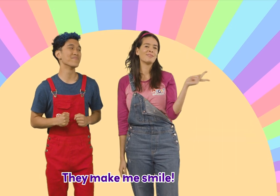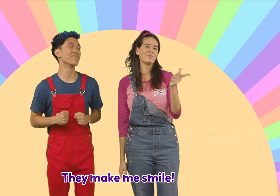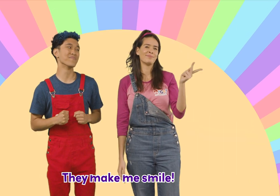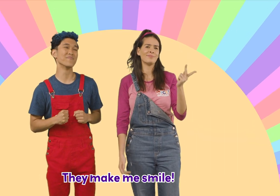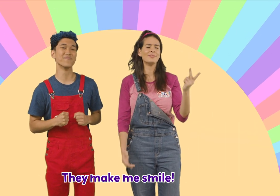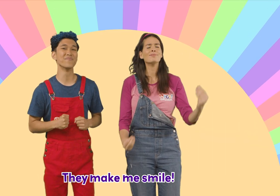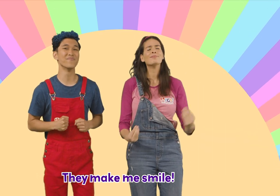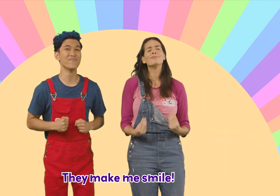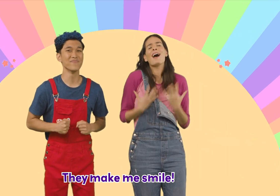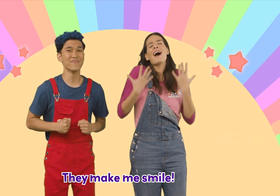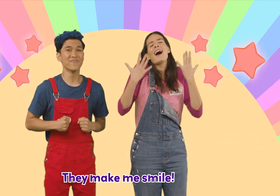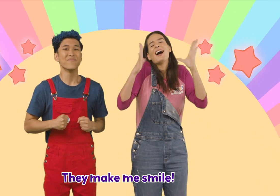They make me smile.